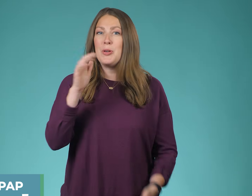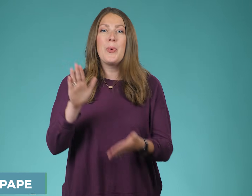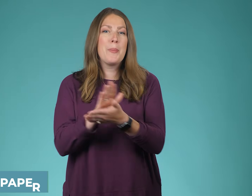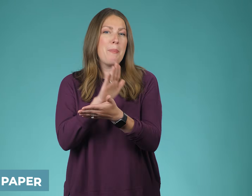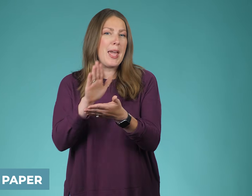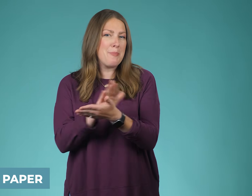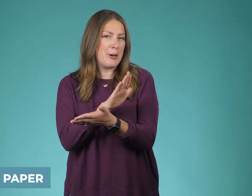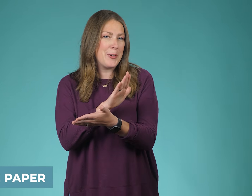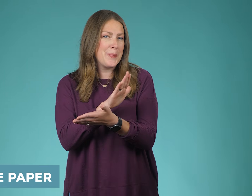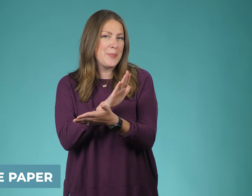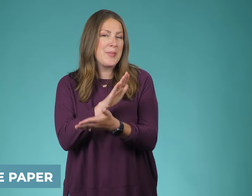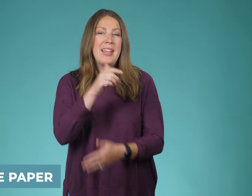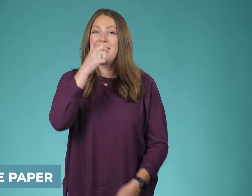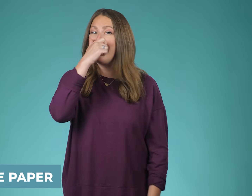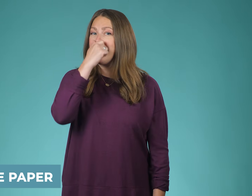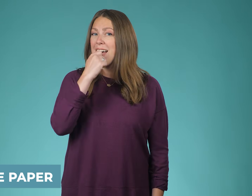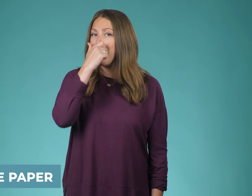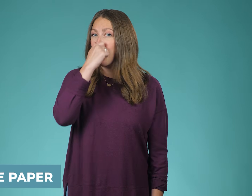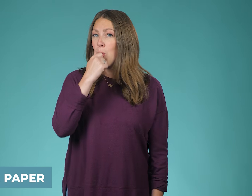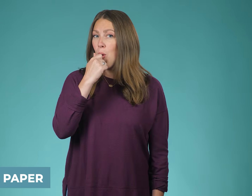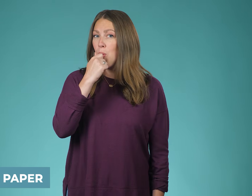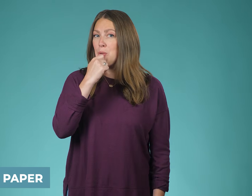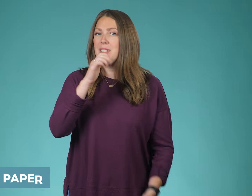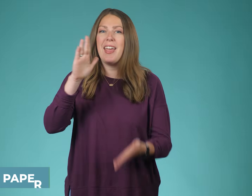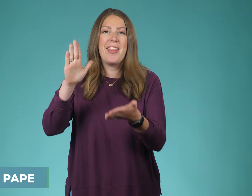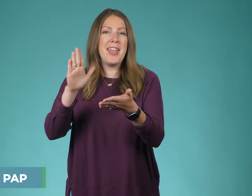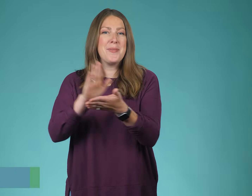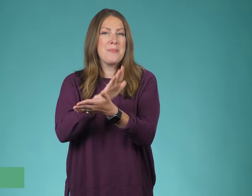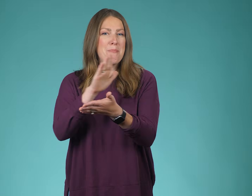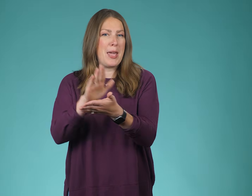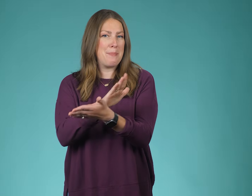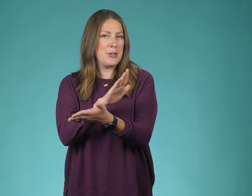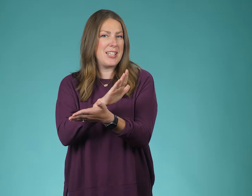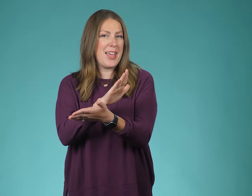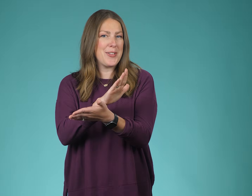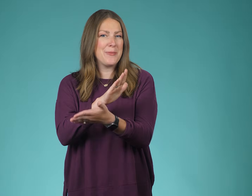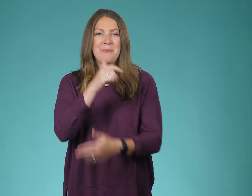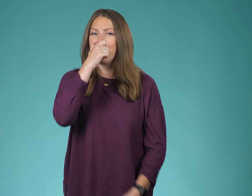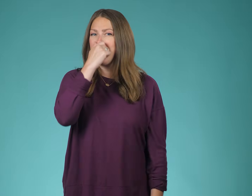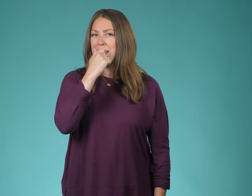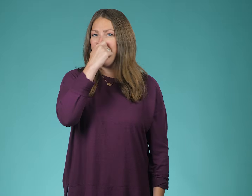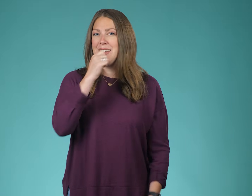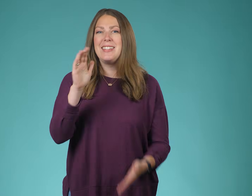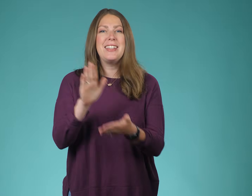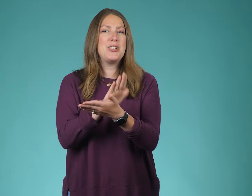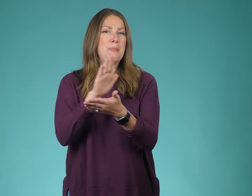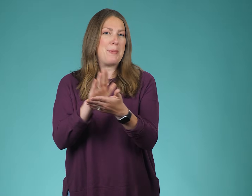Tissue paper. The sign for cold and then paper together. Tissue paper.